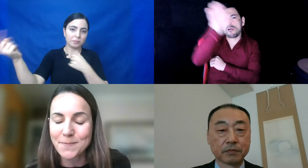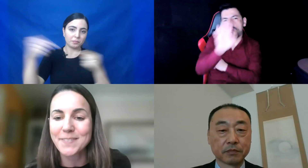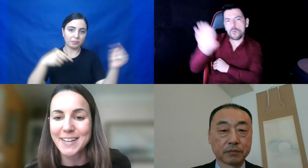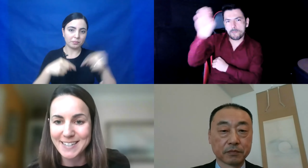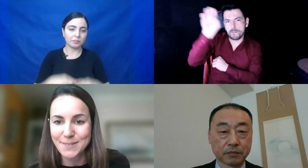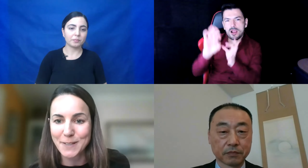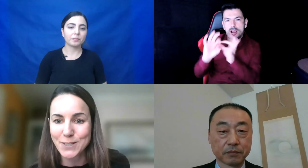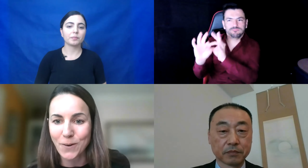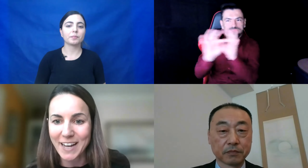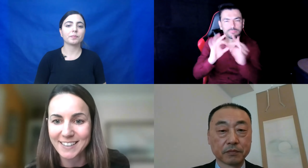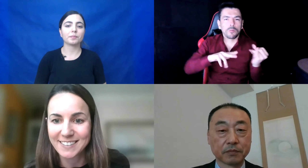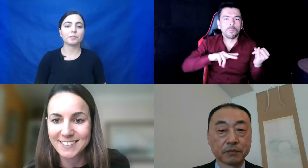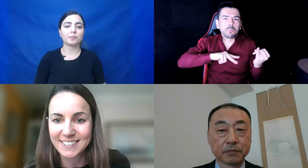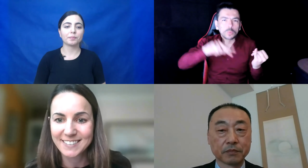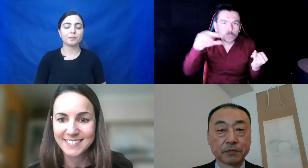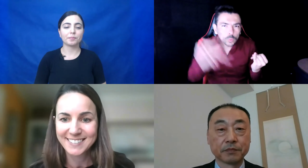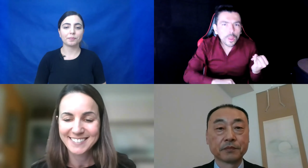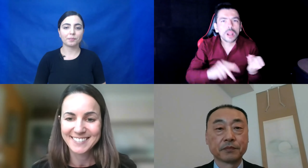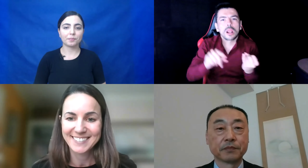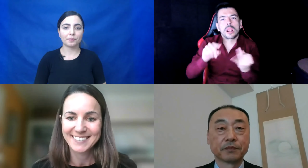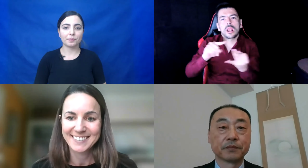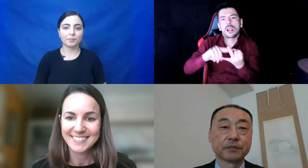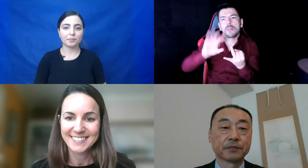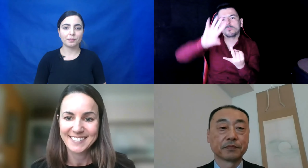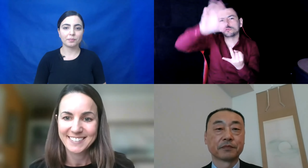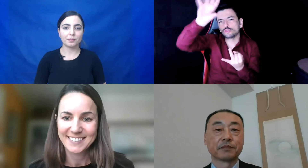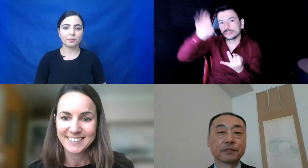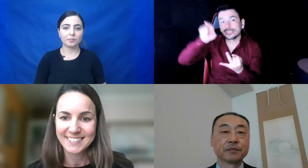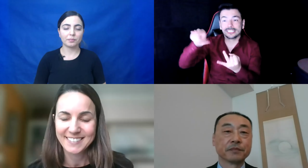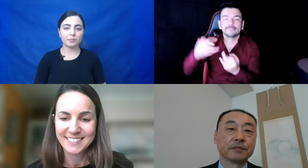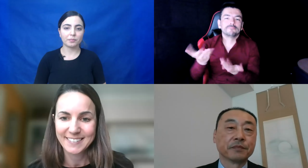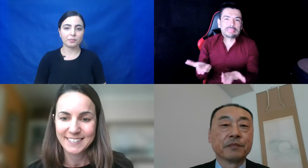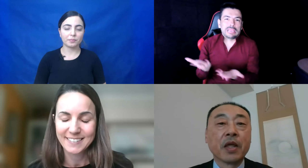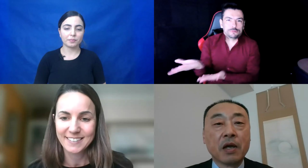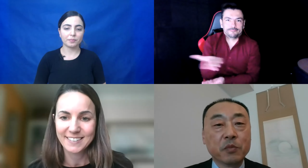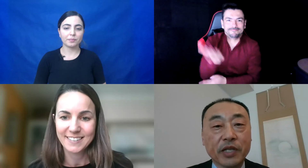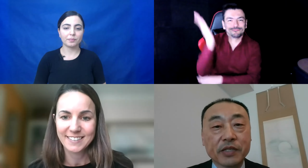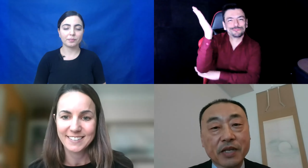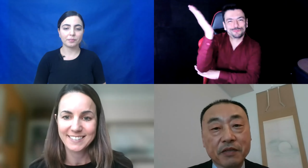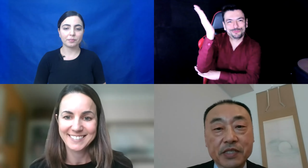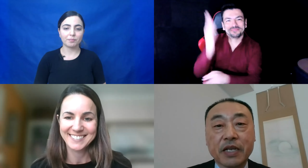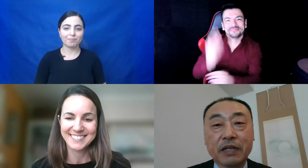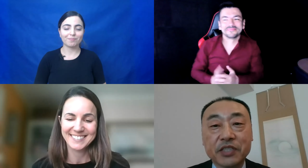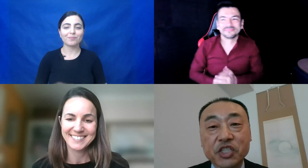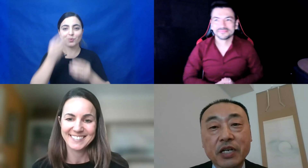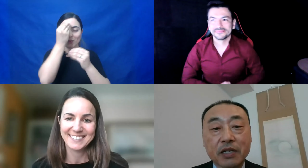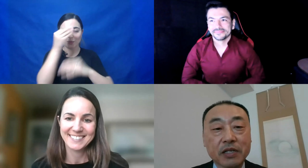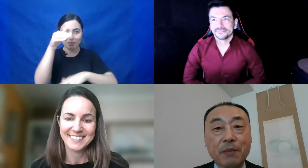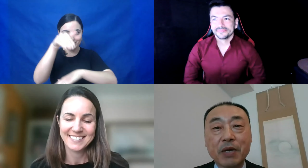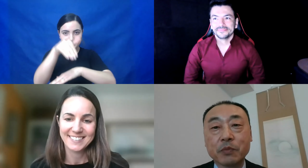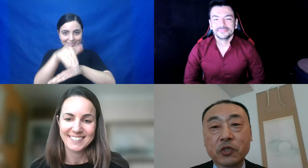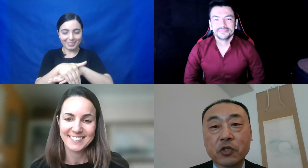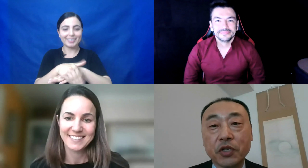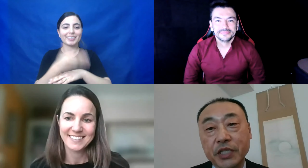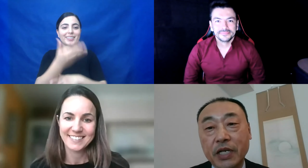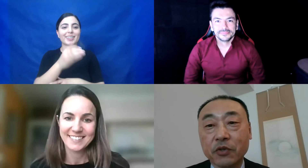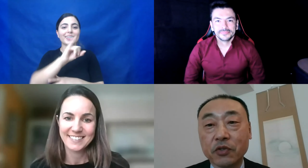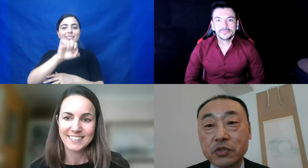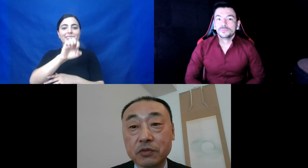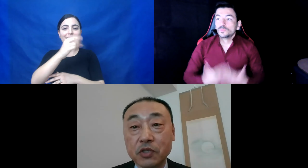share some insights with us. Mr. Shimizu, welcome. You have the floor. Buenas tardes, Jessica, Pablo,